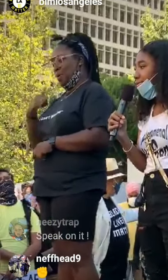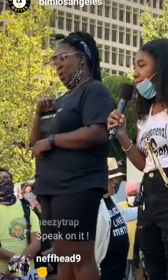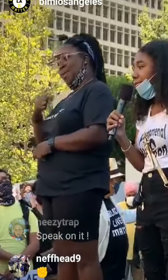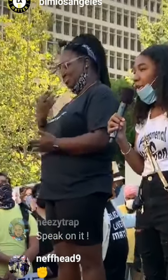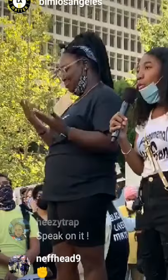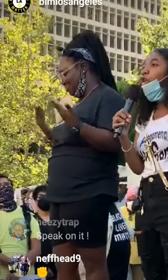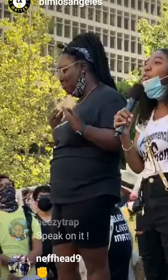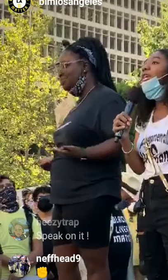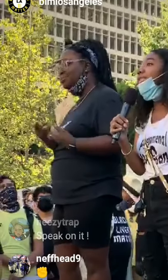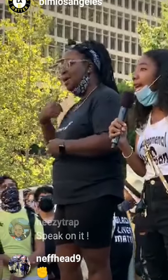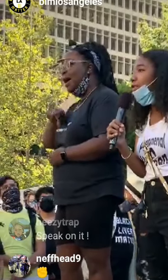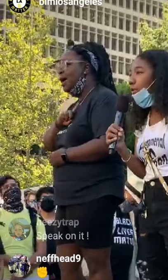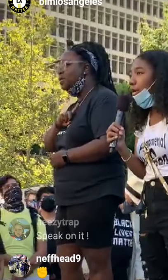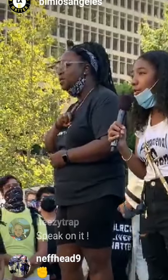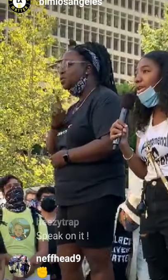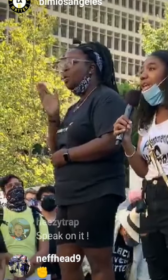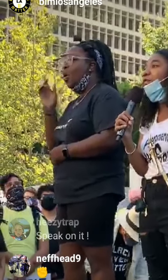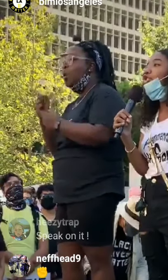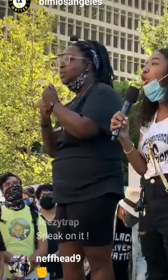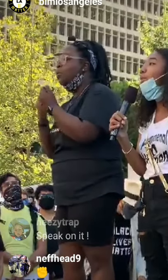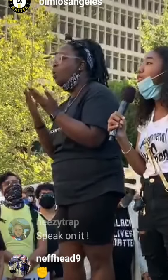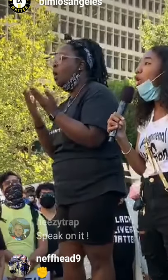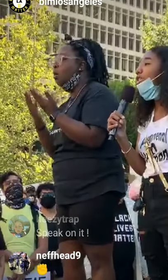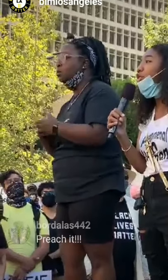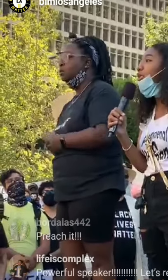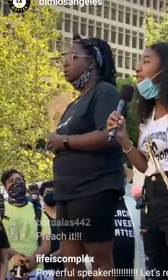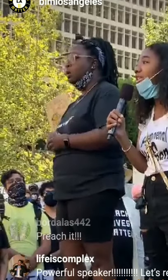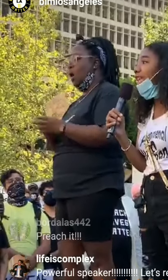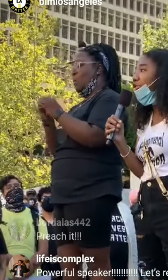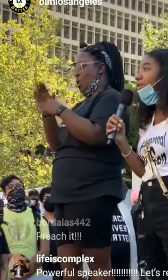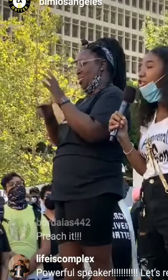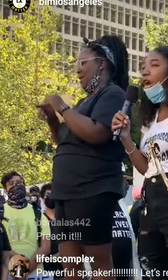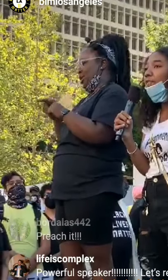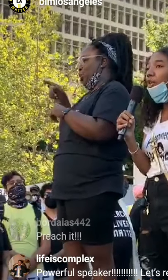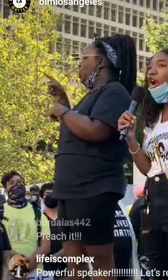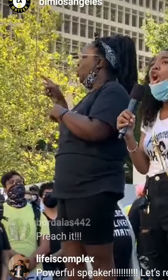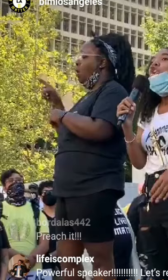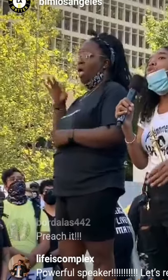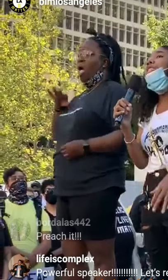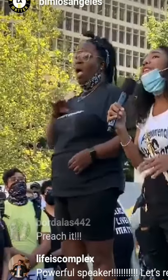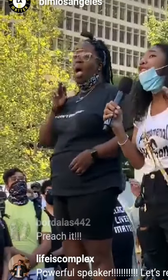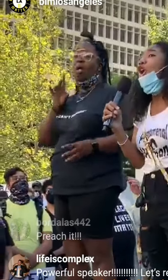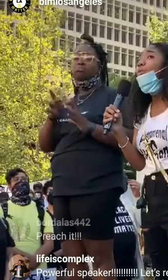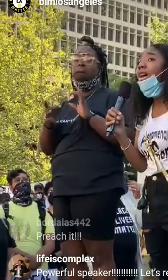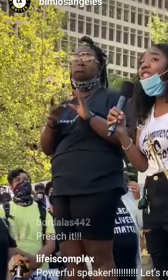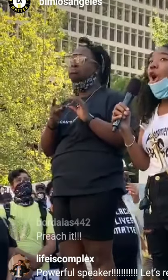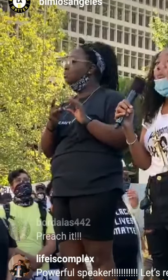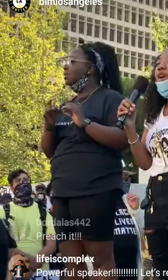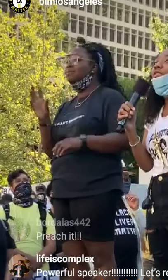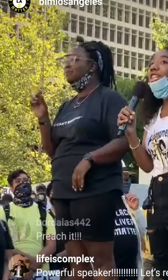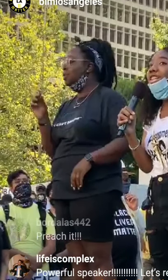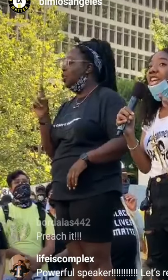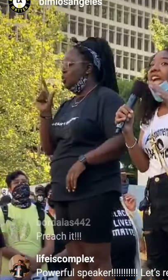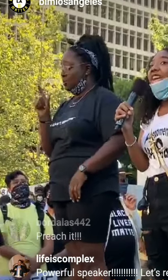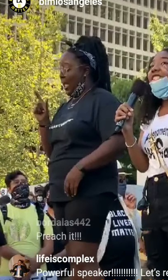us? What do we stand for? We stand for so much more that you give us credit for. You take so